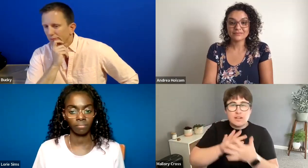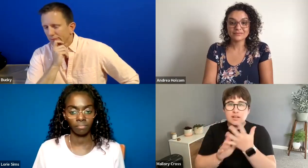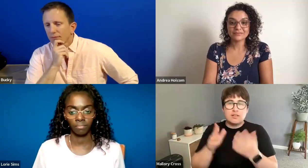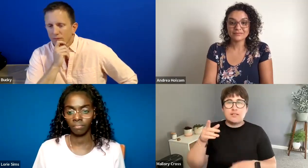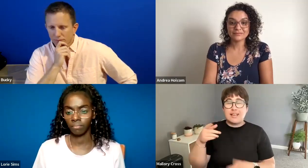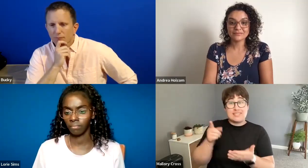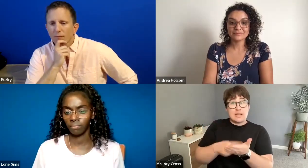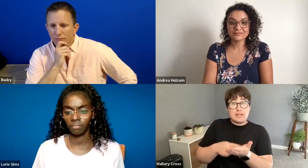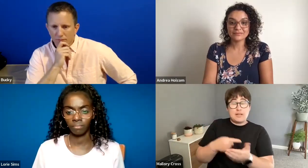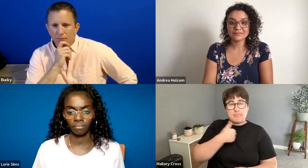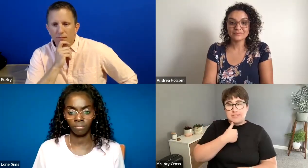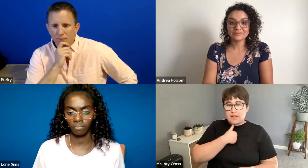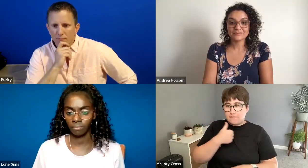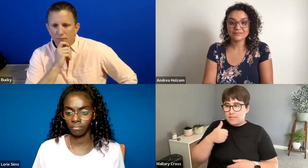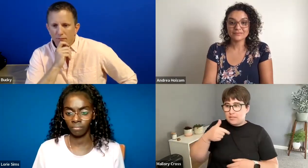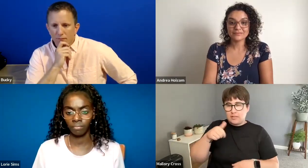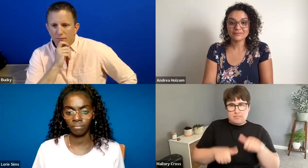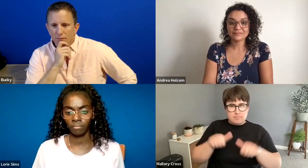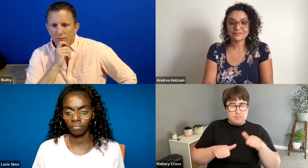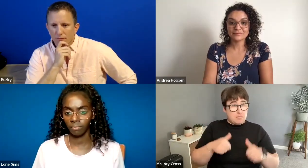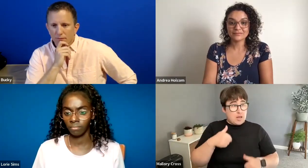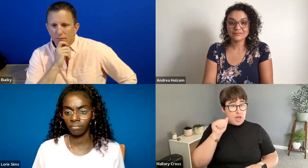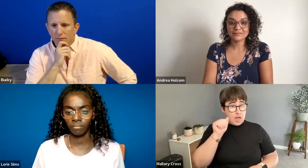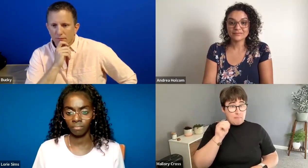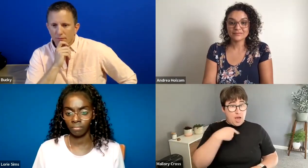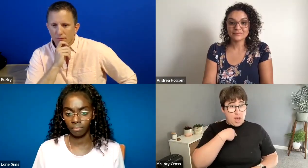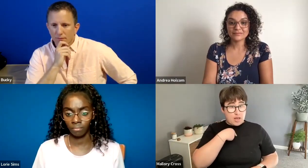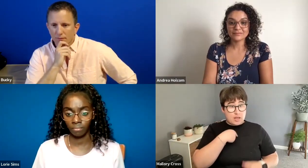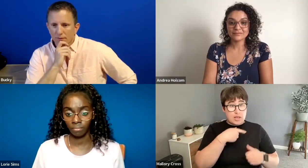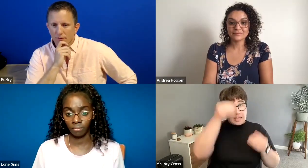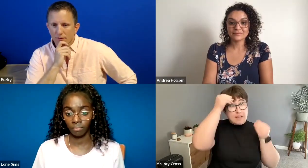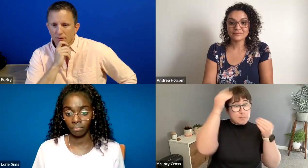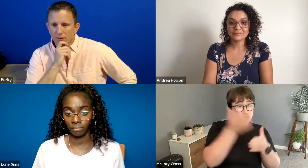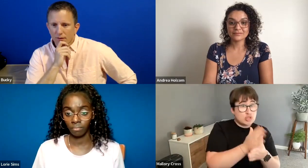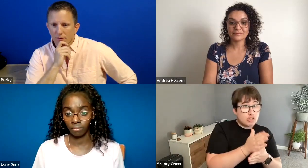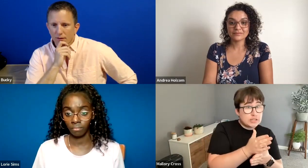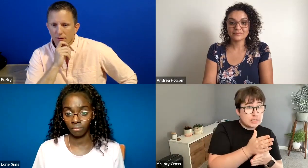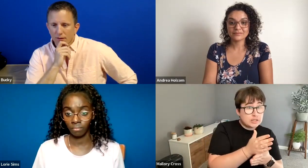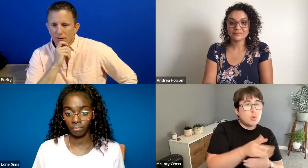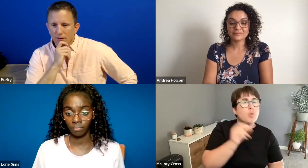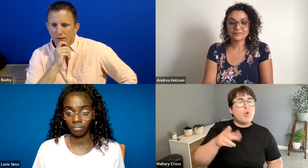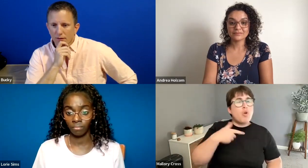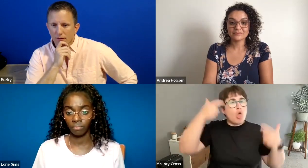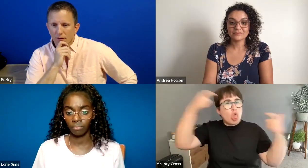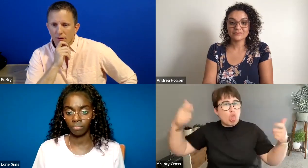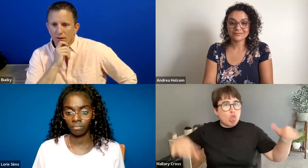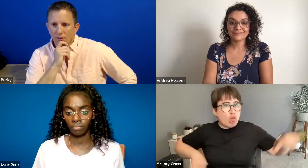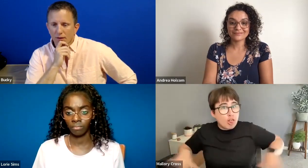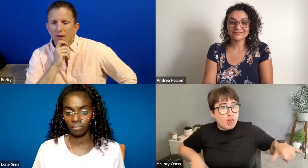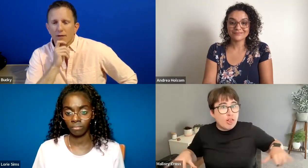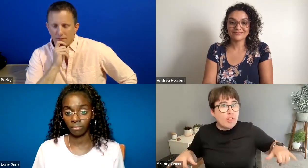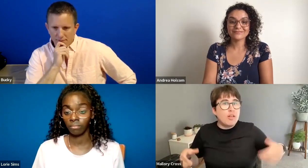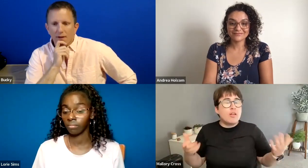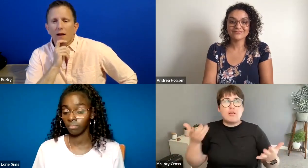this book, and how to be an anti-racist. And, sometimes I struggle myself. Am I